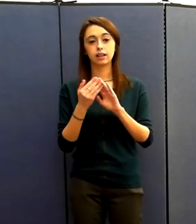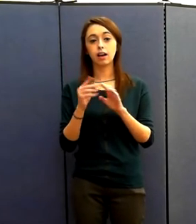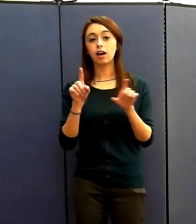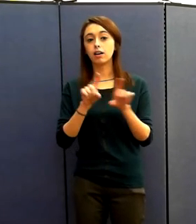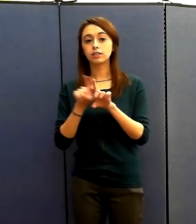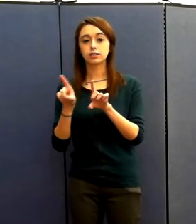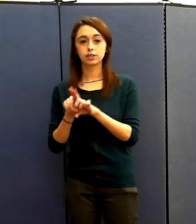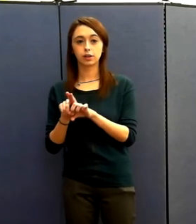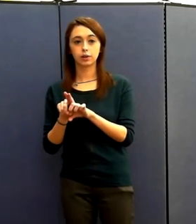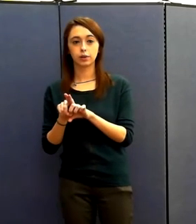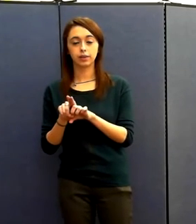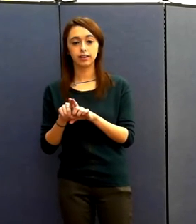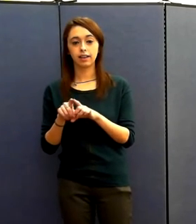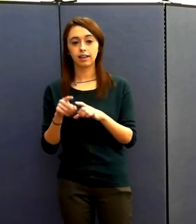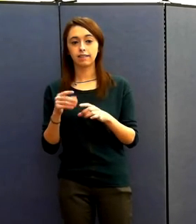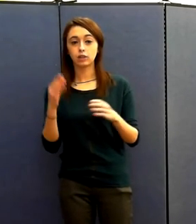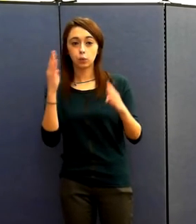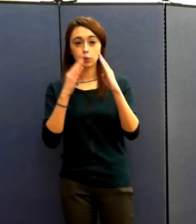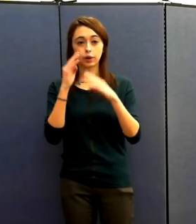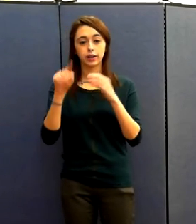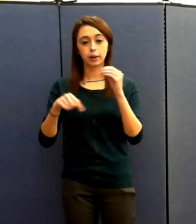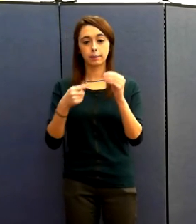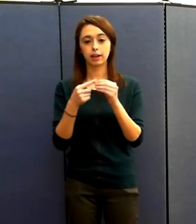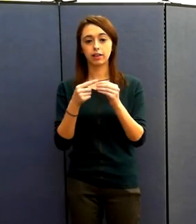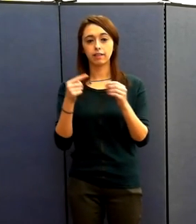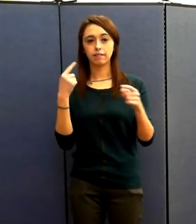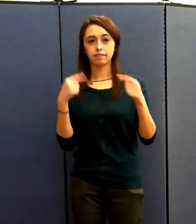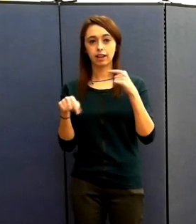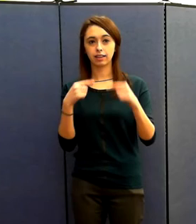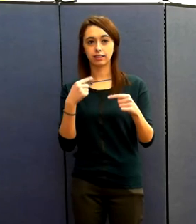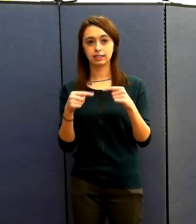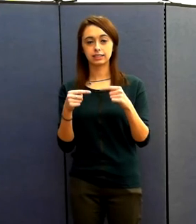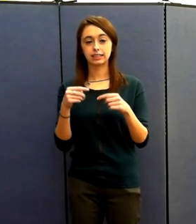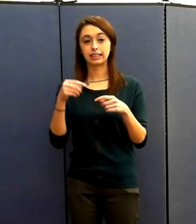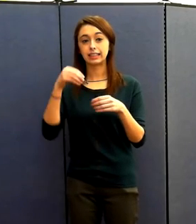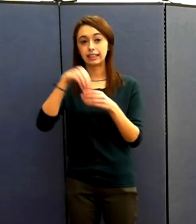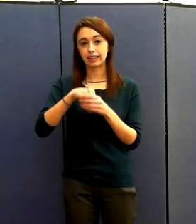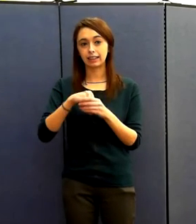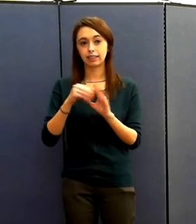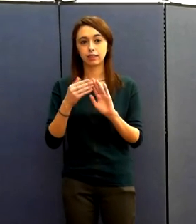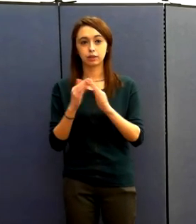violence from within their own communities. The potential for violence